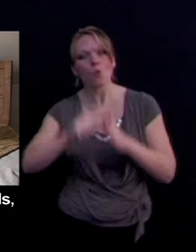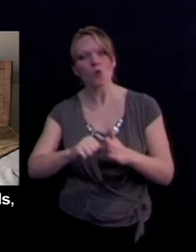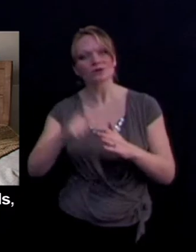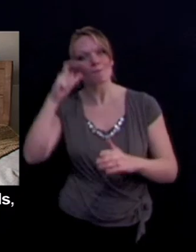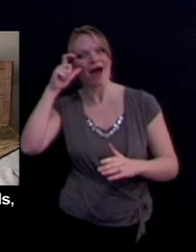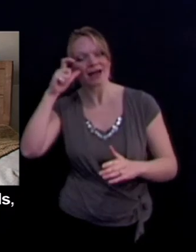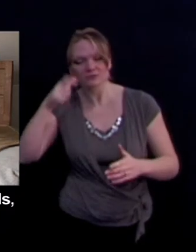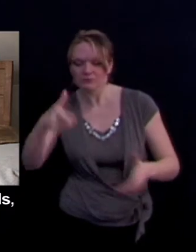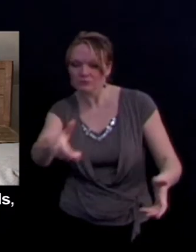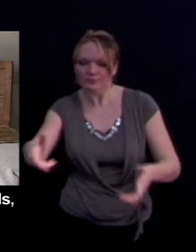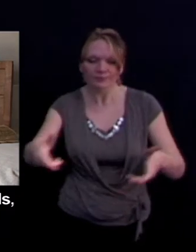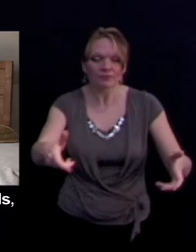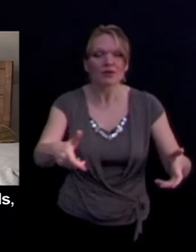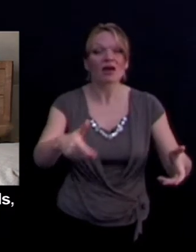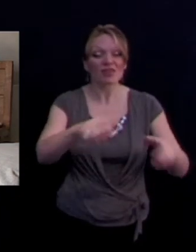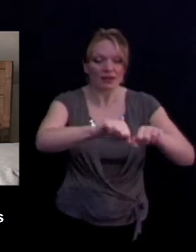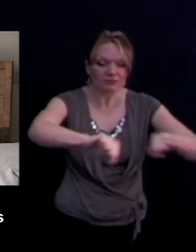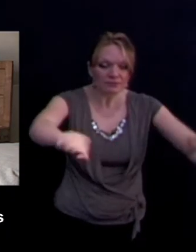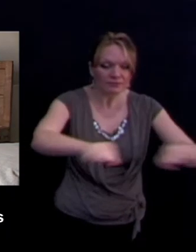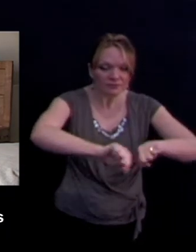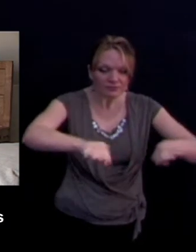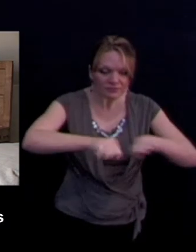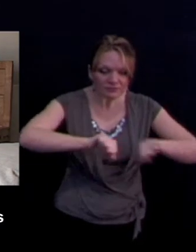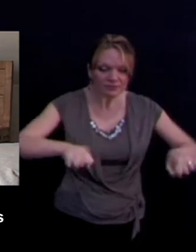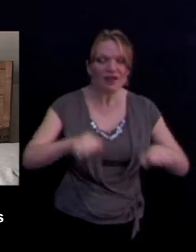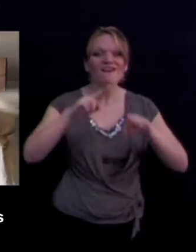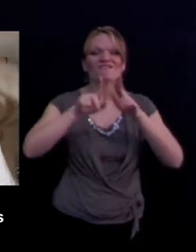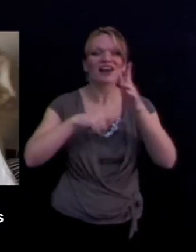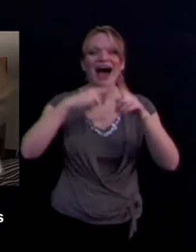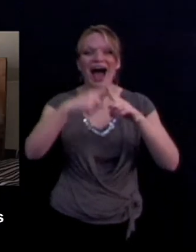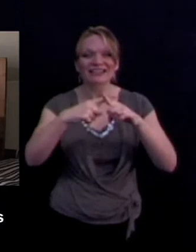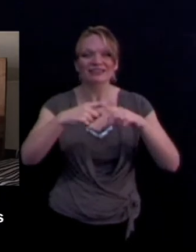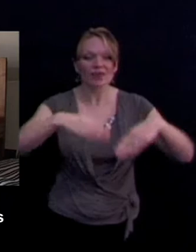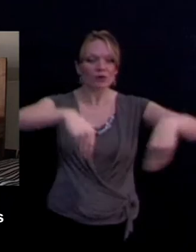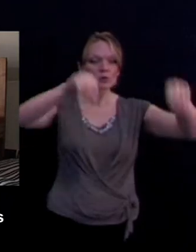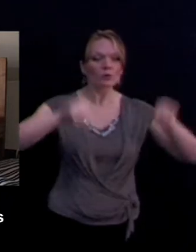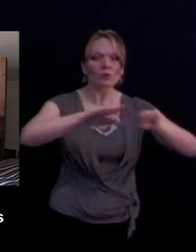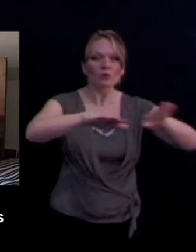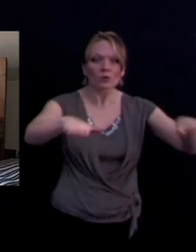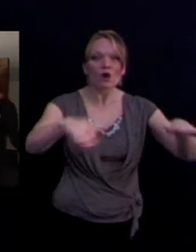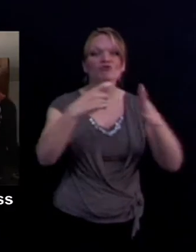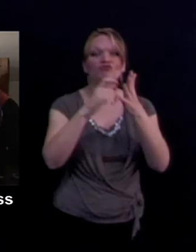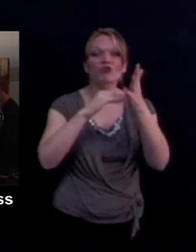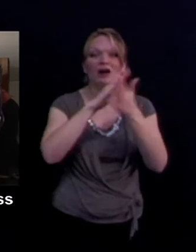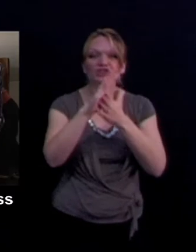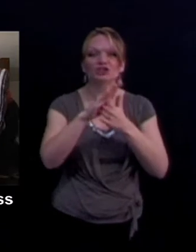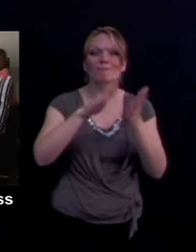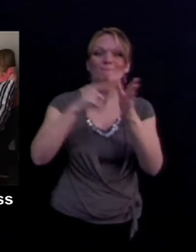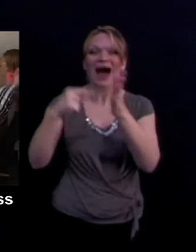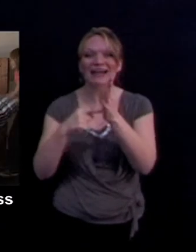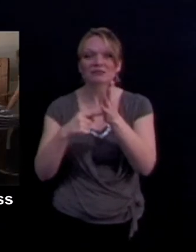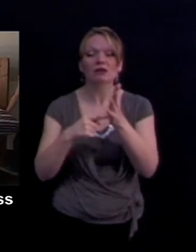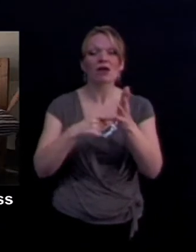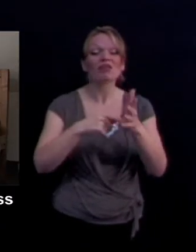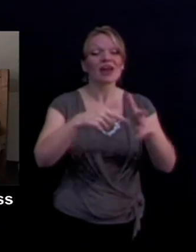flax cords which get tightened. Then there's a rush mat on top, and on top of that 2 mattresses. Richer homes would have had a